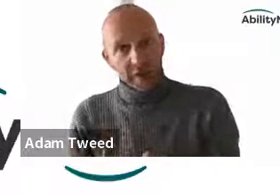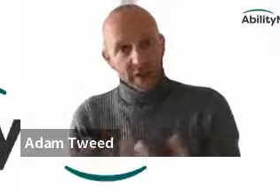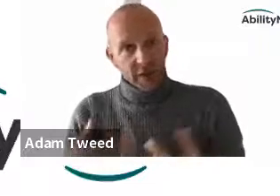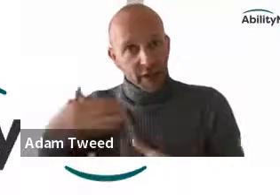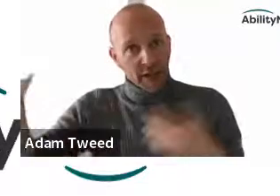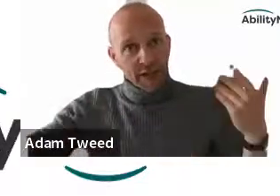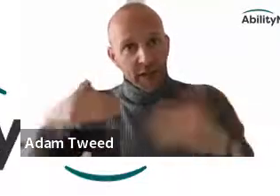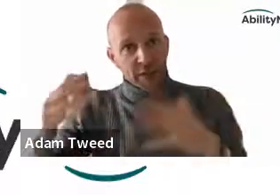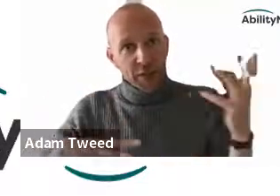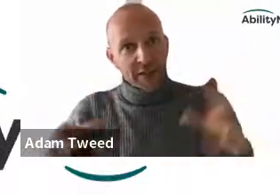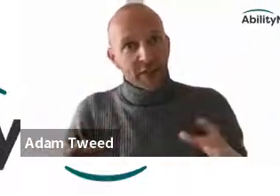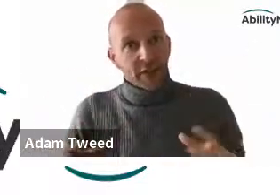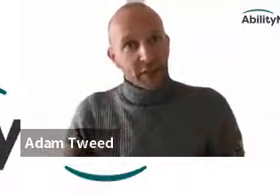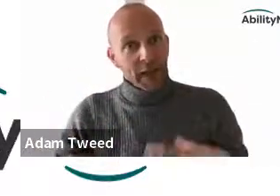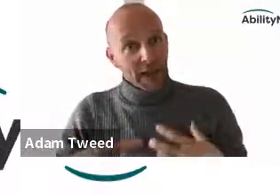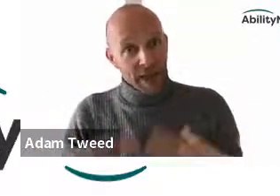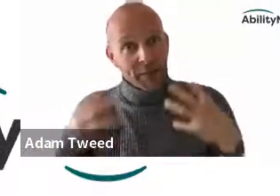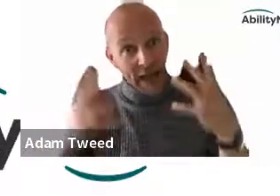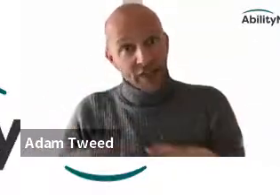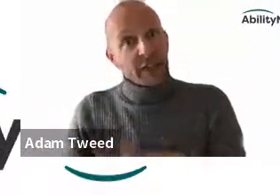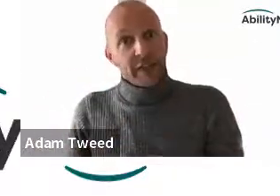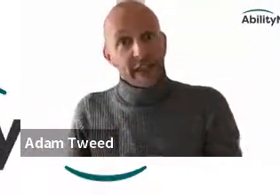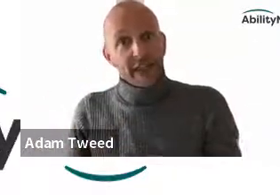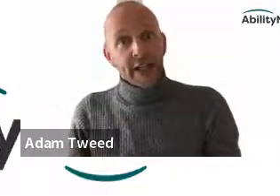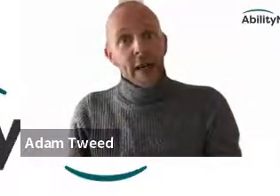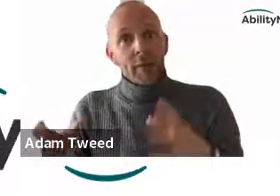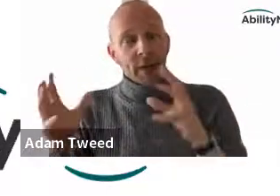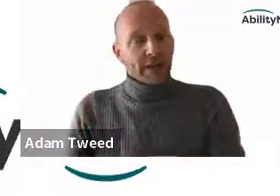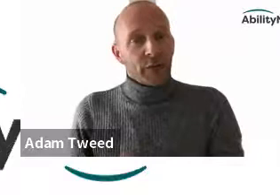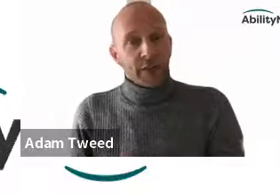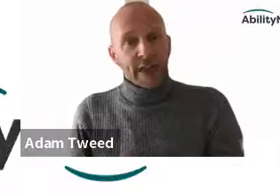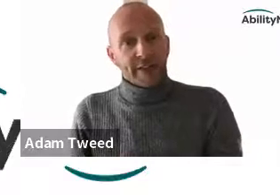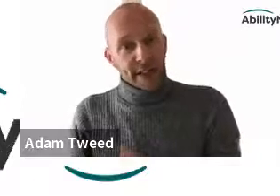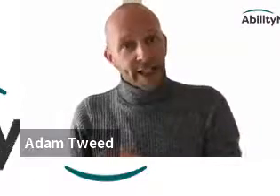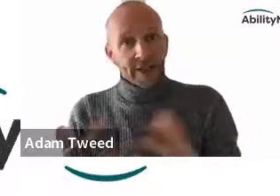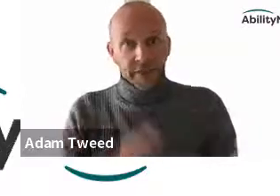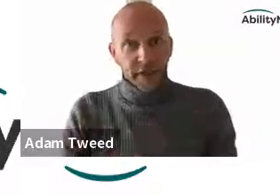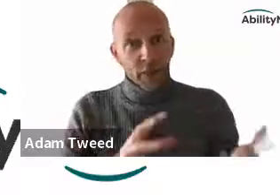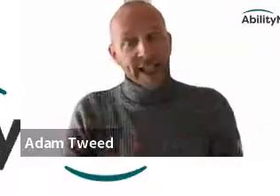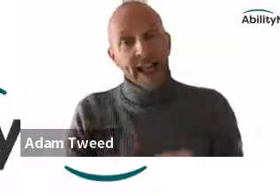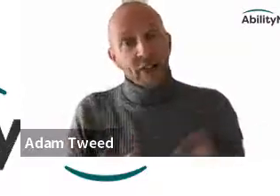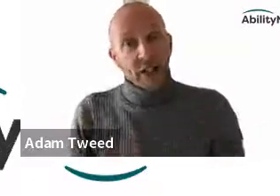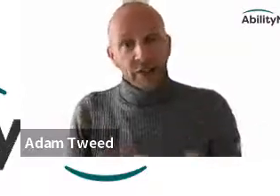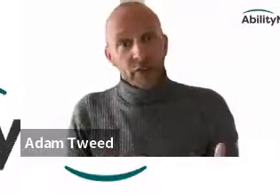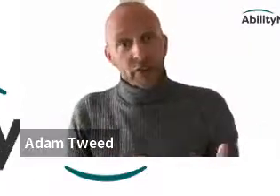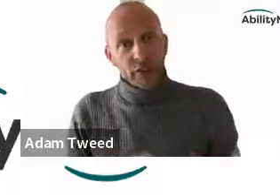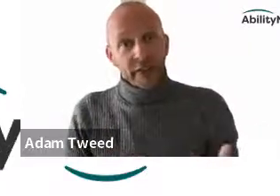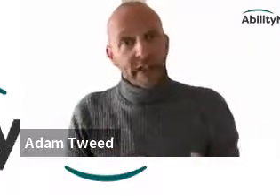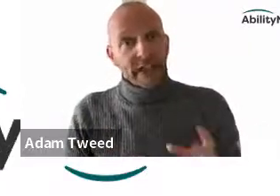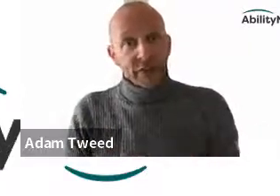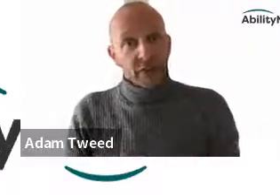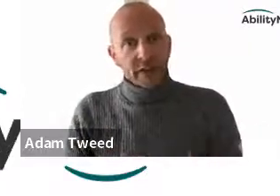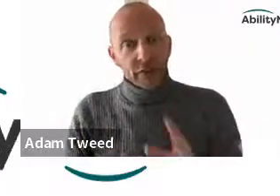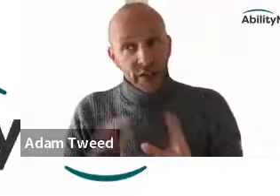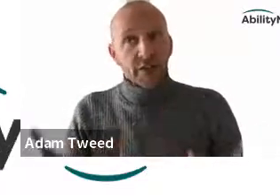more honest, certainly with kind of line management and that sort of thing about how I am actually feeling. But I don't want that, again, to define what I can or can't do during that